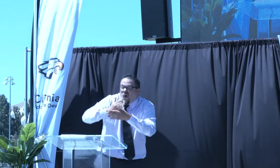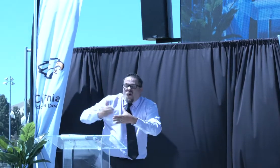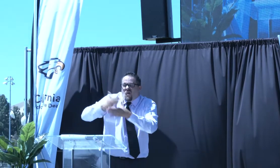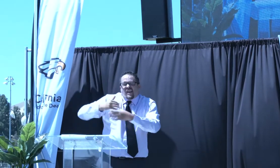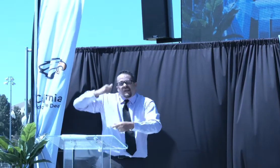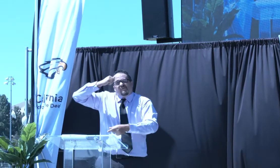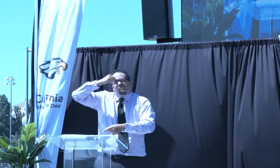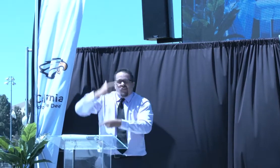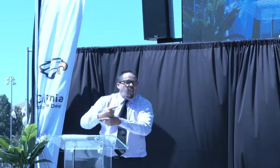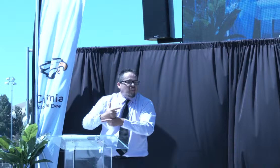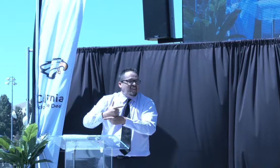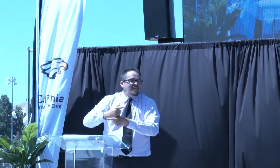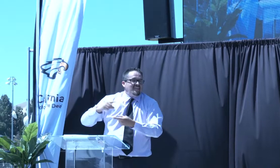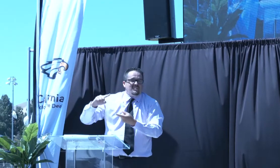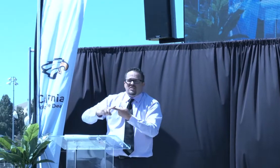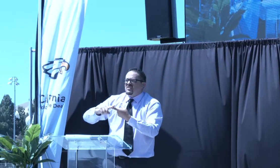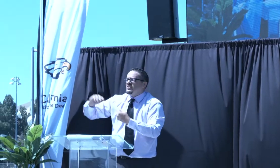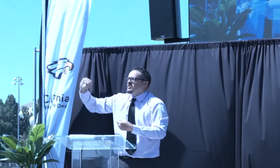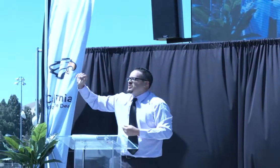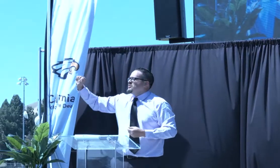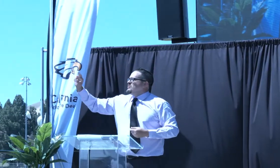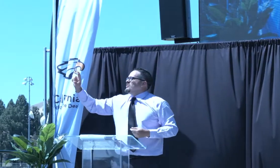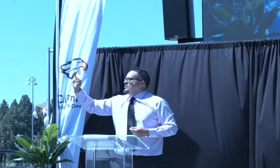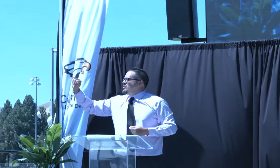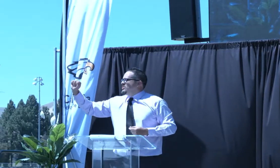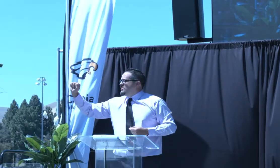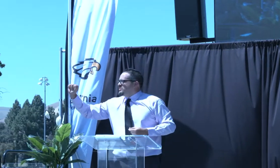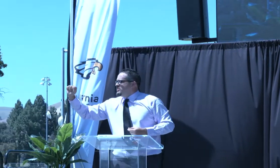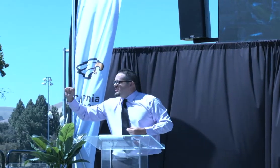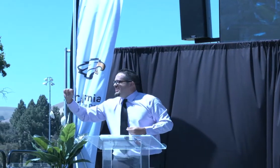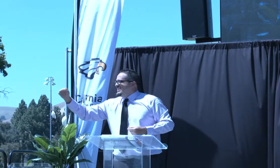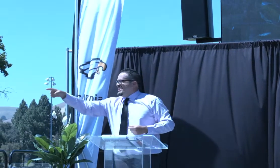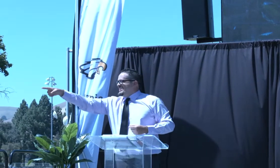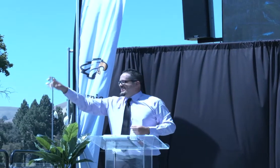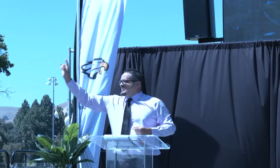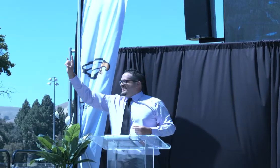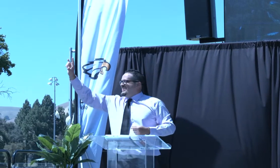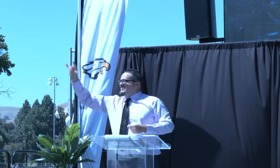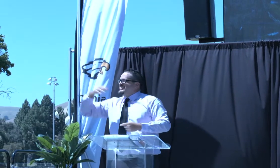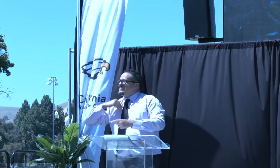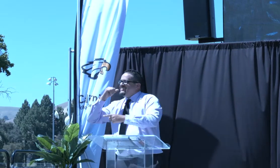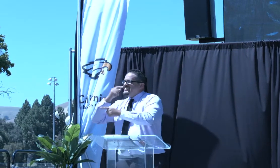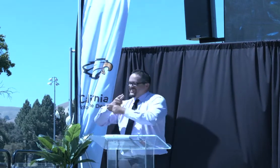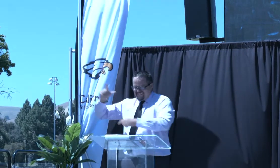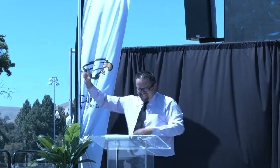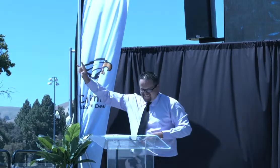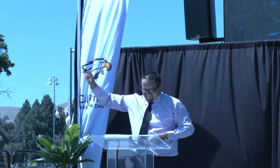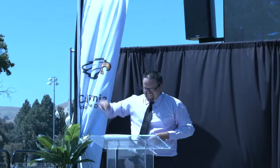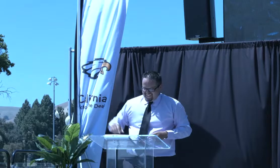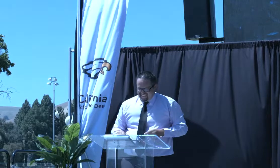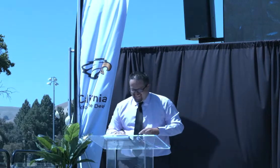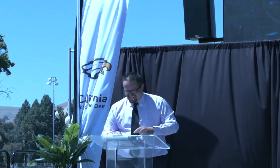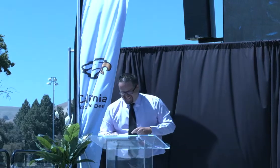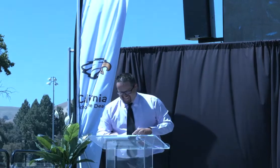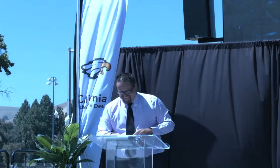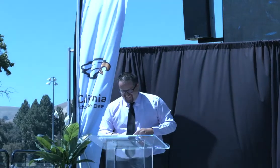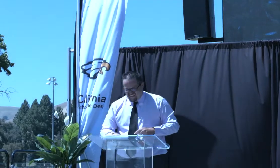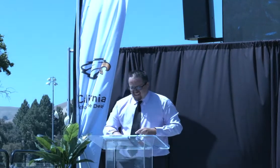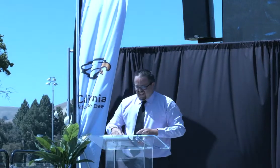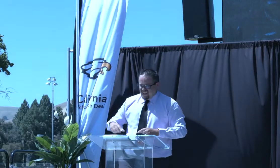Also, I am that annoying brother to Maria Kaanapu. I love you guys, teacher